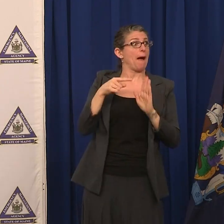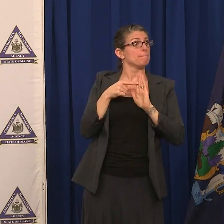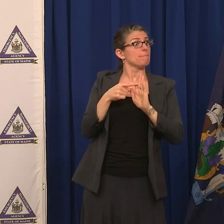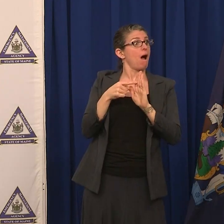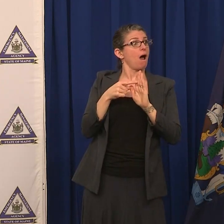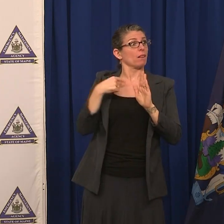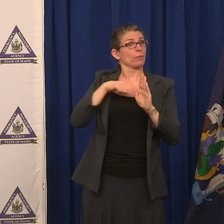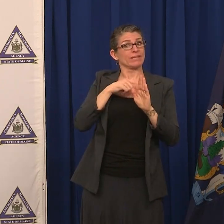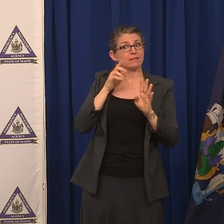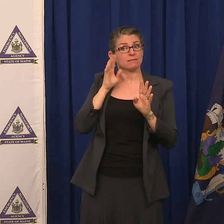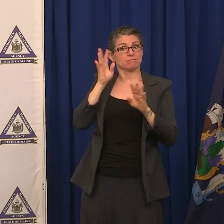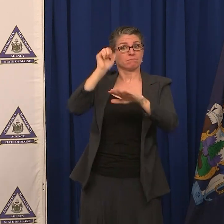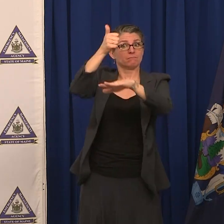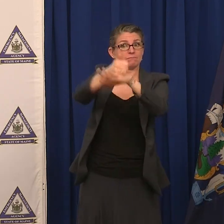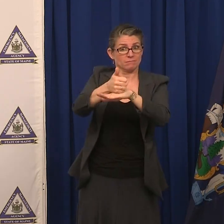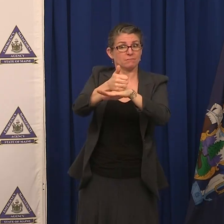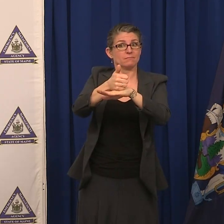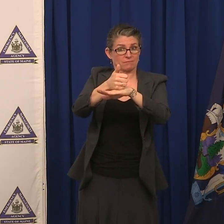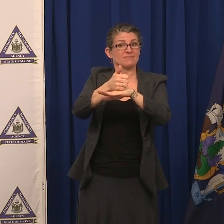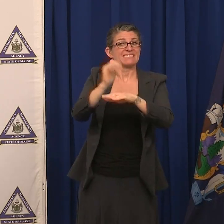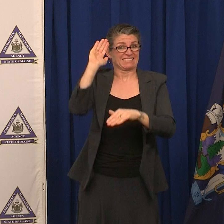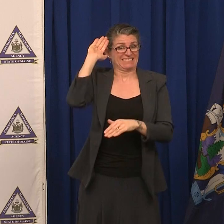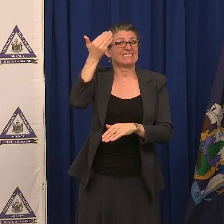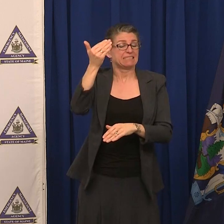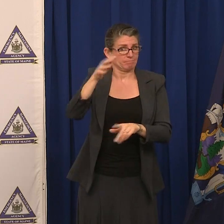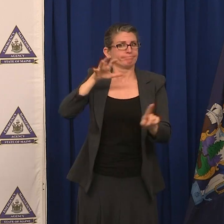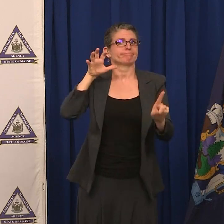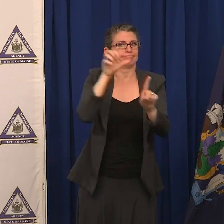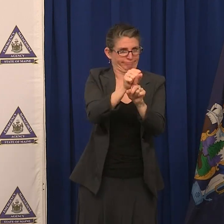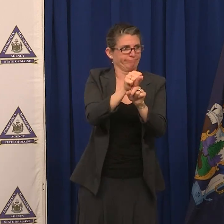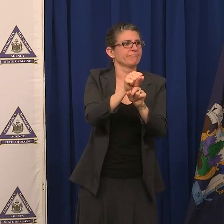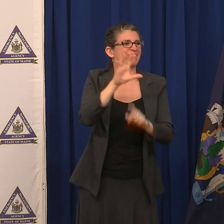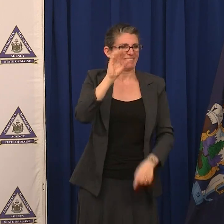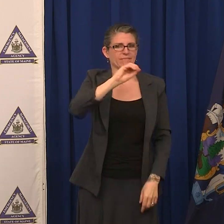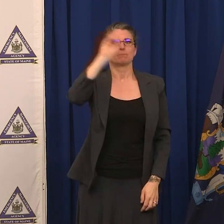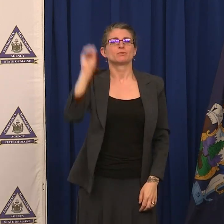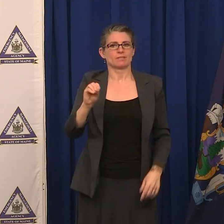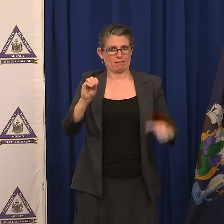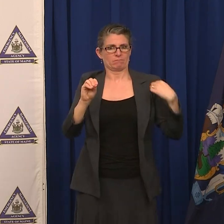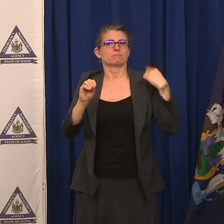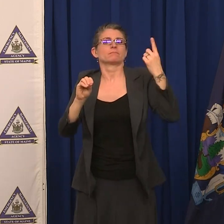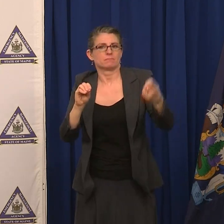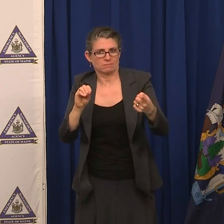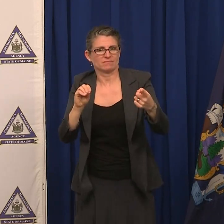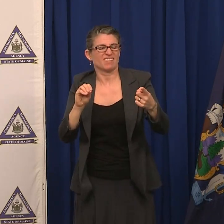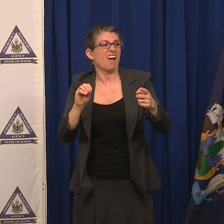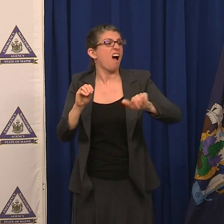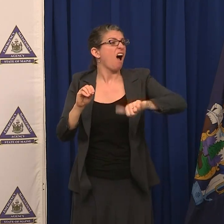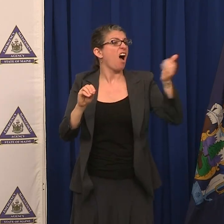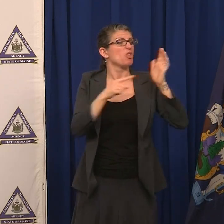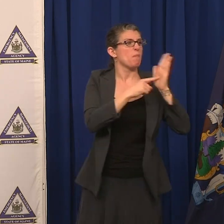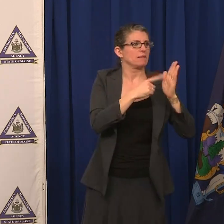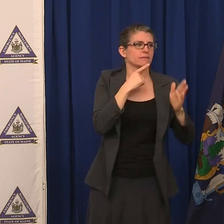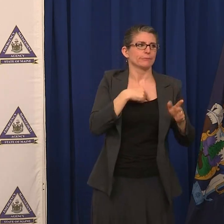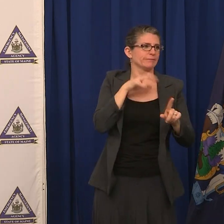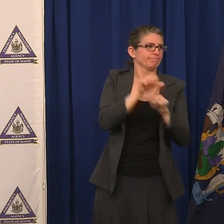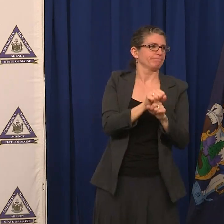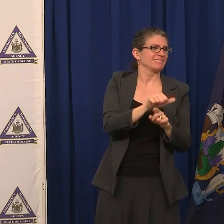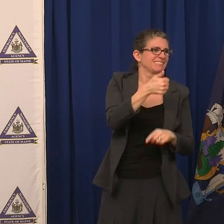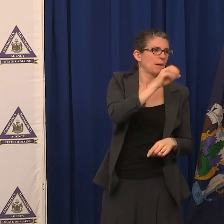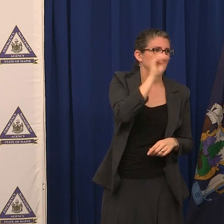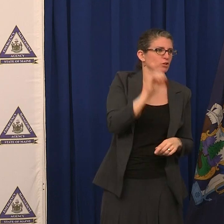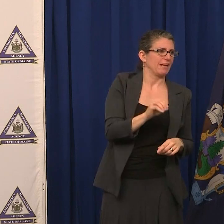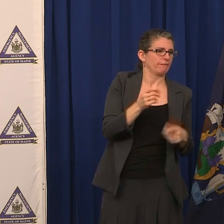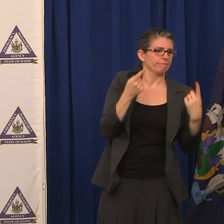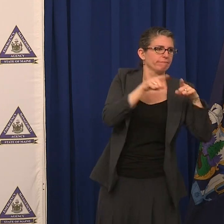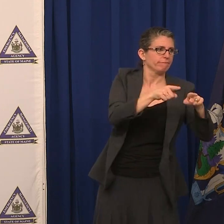which one it is. I'm not aware of any definitive peer-reviewed, CDC-approved, U.S. CDC-approved